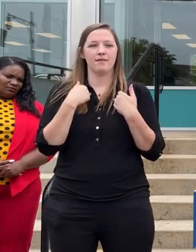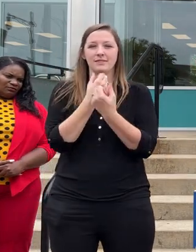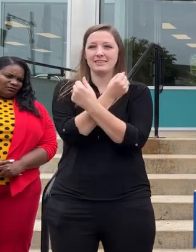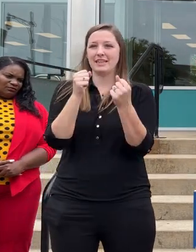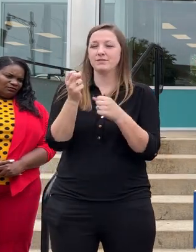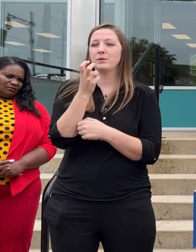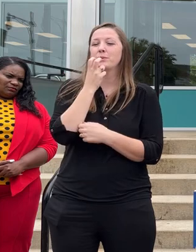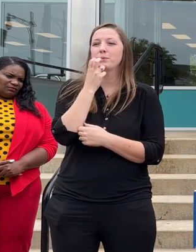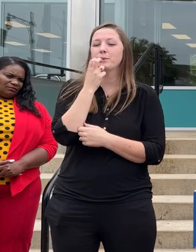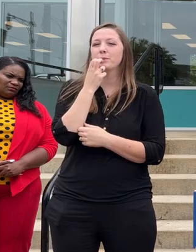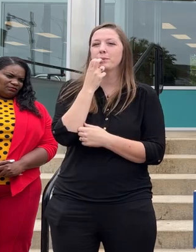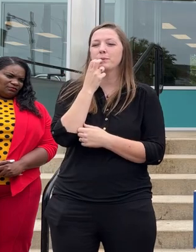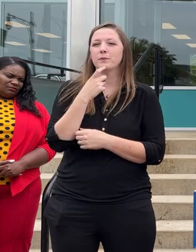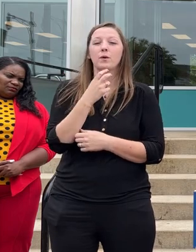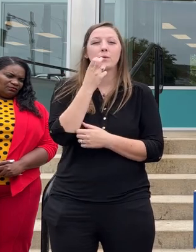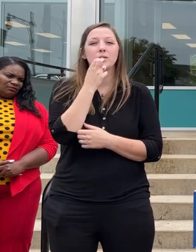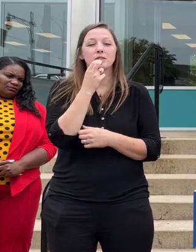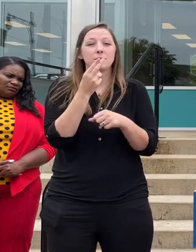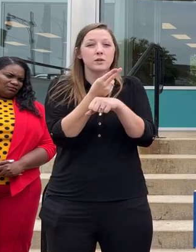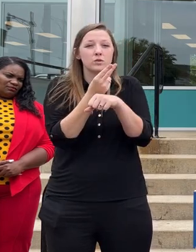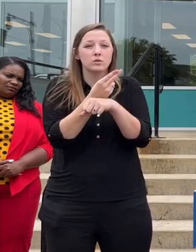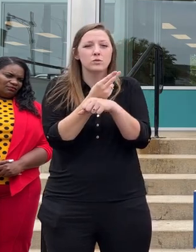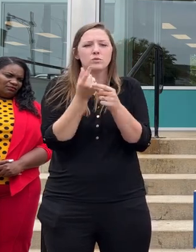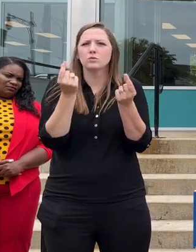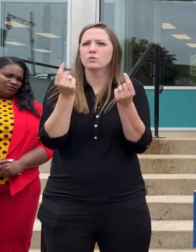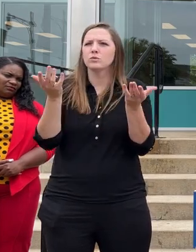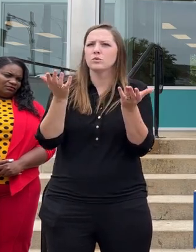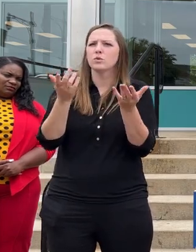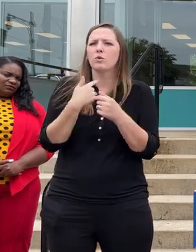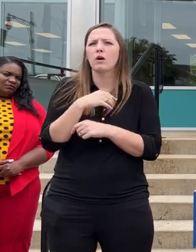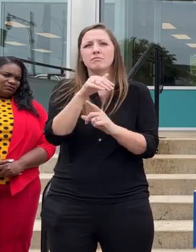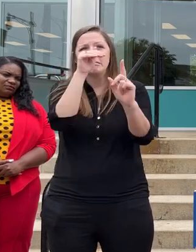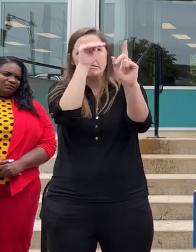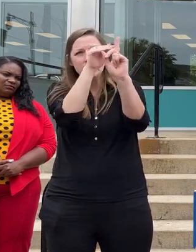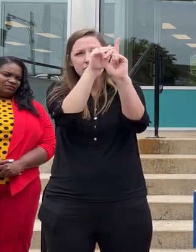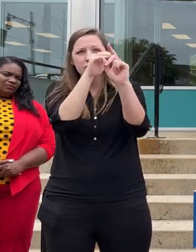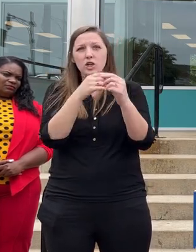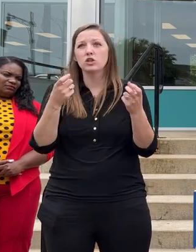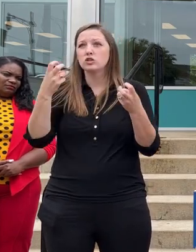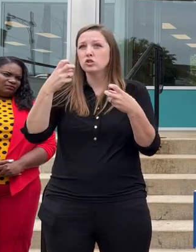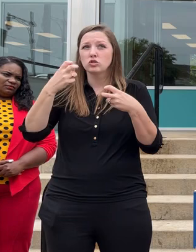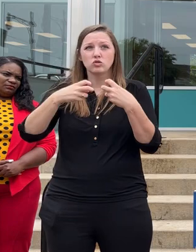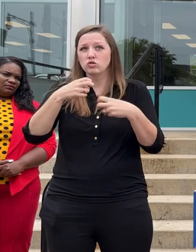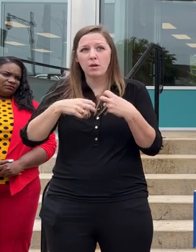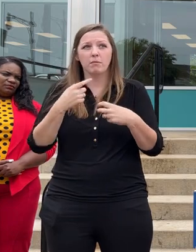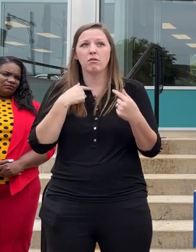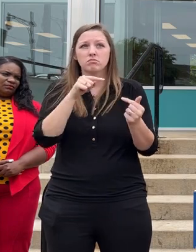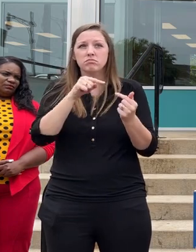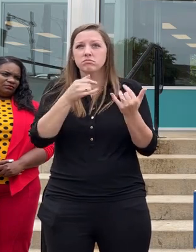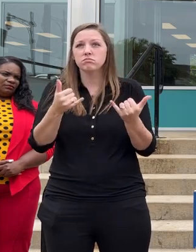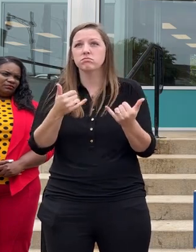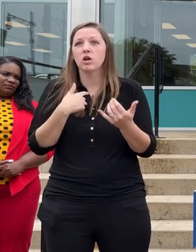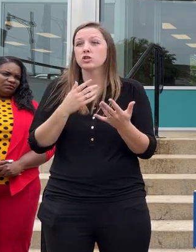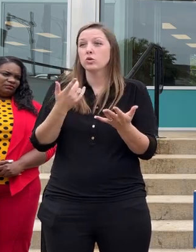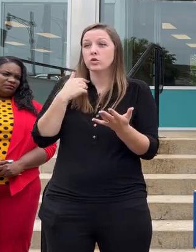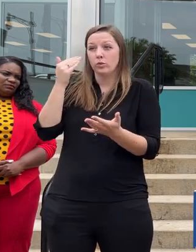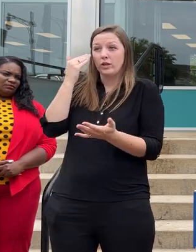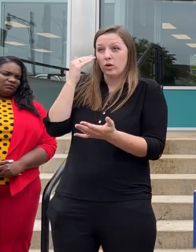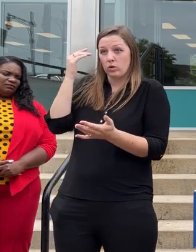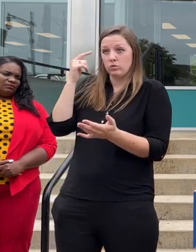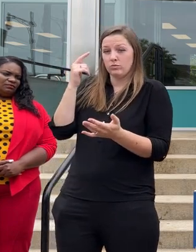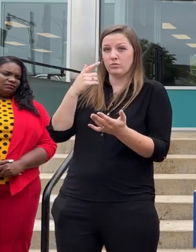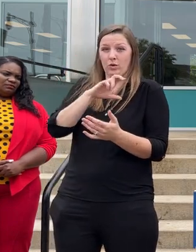whistle. This whistle can be used to notify someone that you're in trouble, or to identify yourself in an area or a